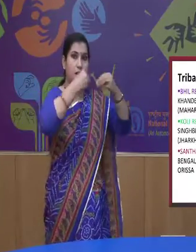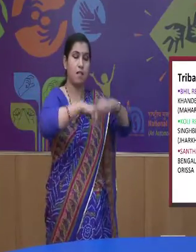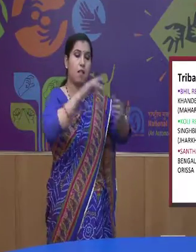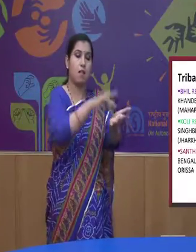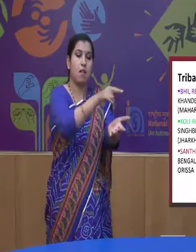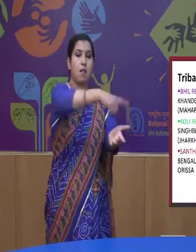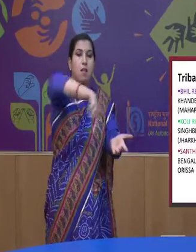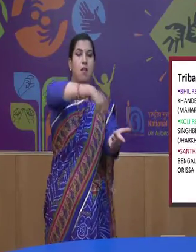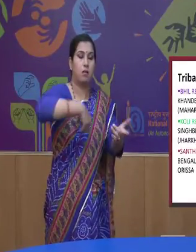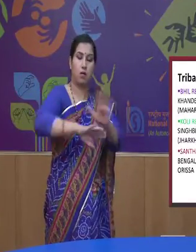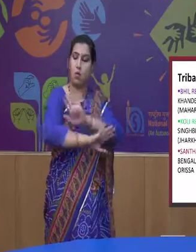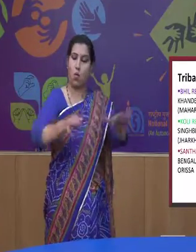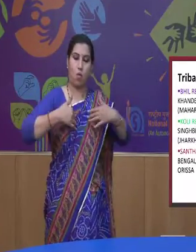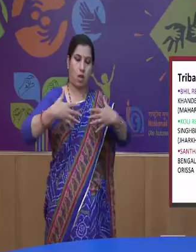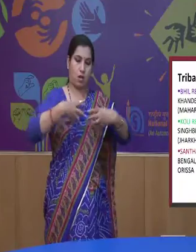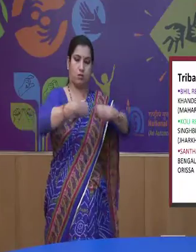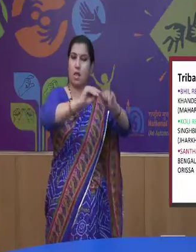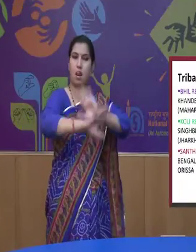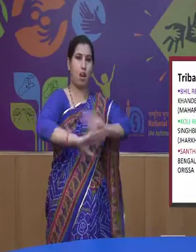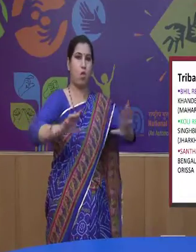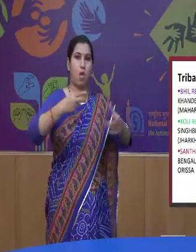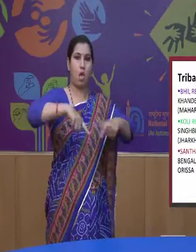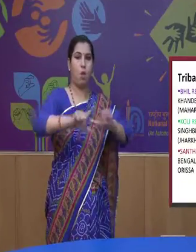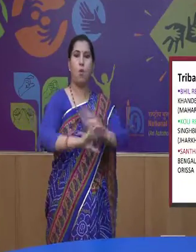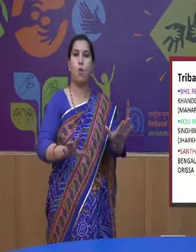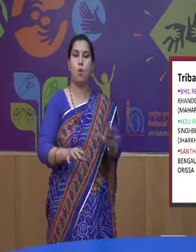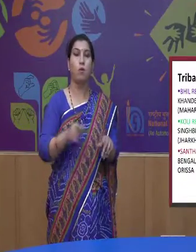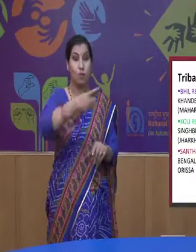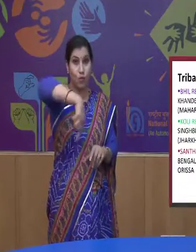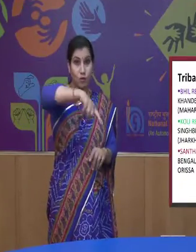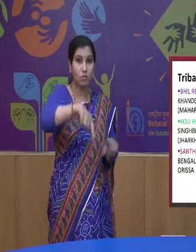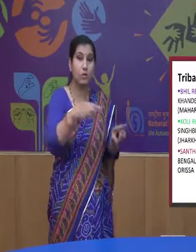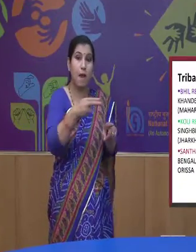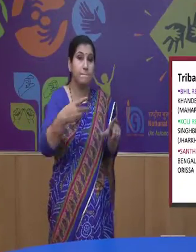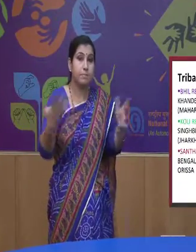However, both these were tribal revolts